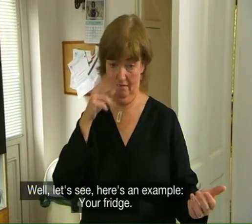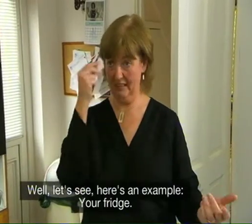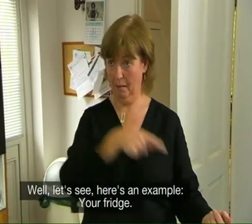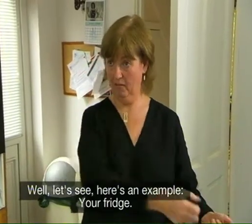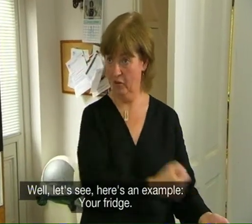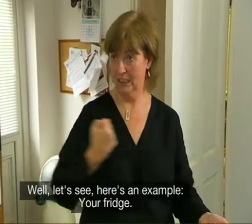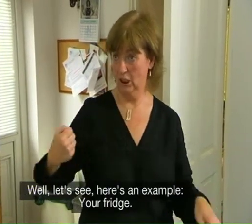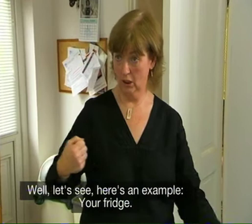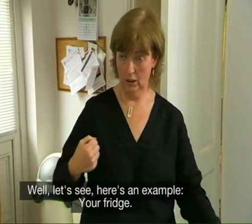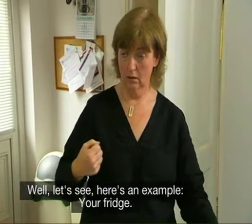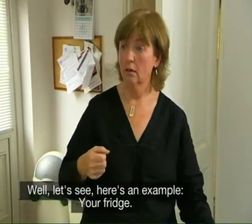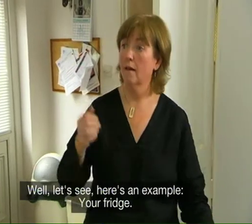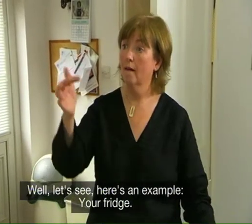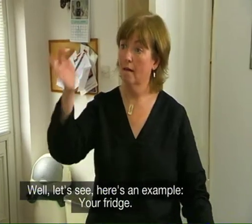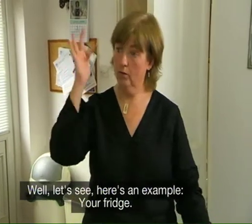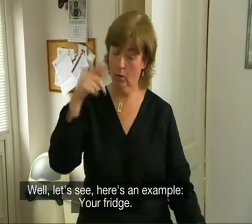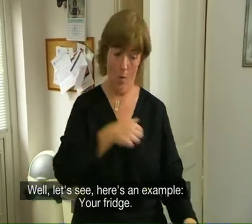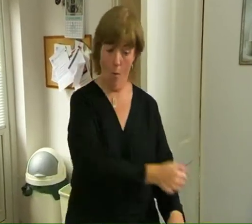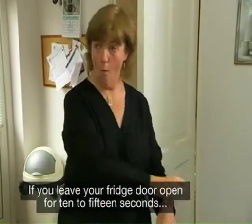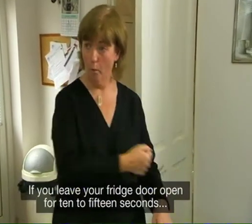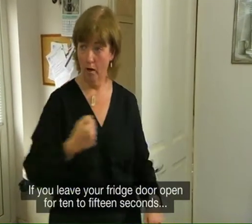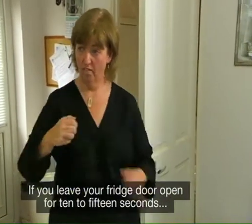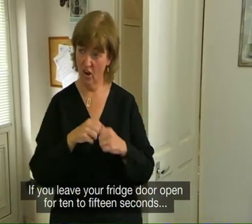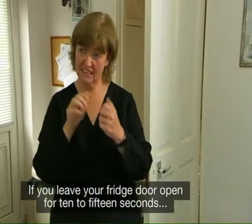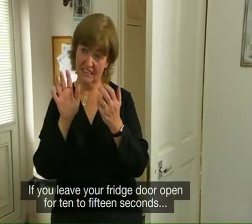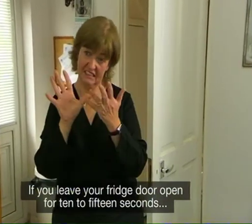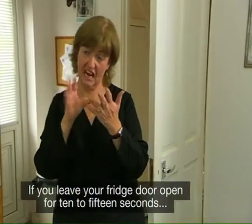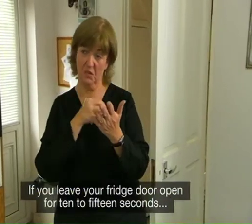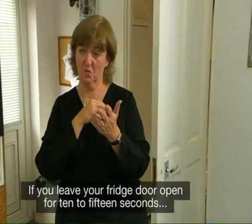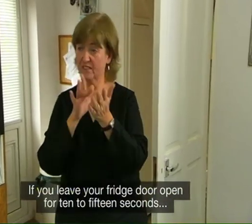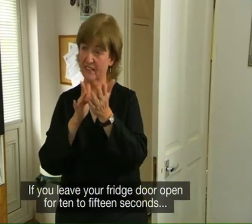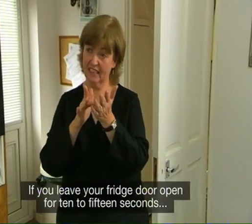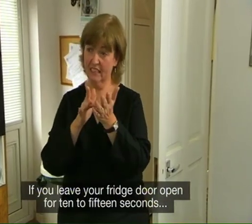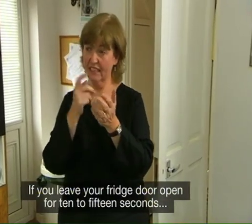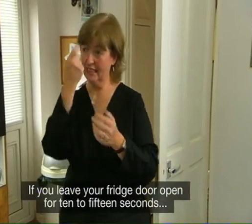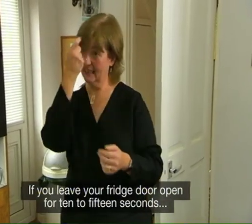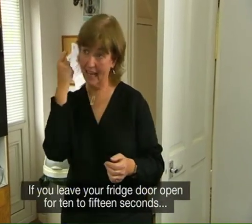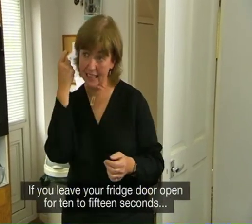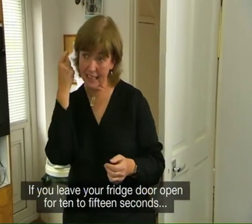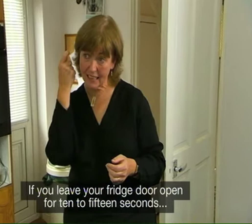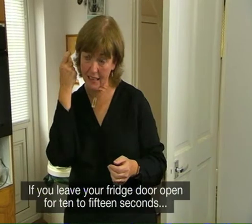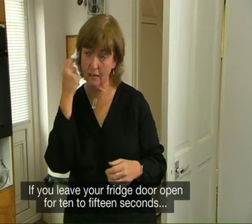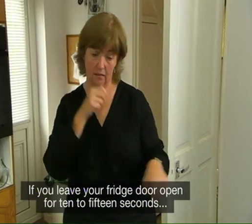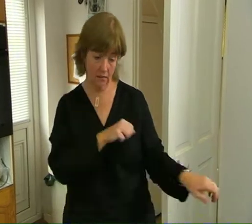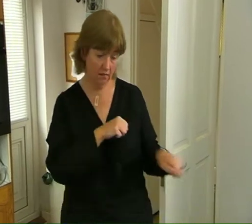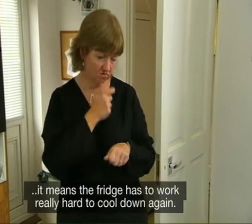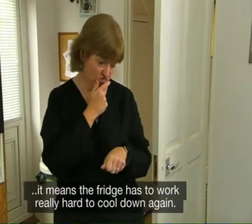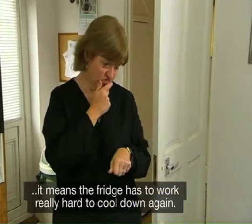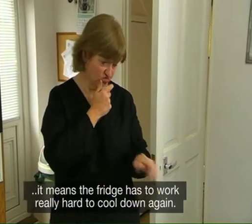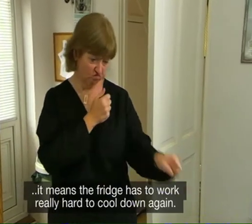see. Here's an example, your fridge. If you leave your fridge door open for 10 to 15 seconds, it means the